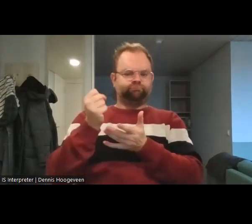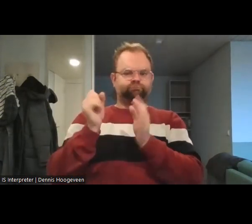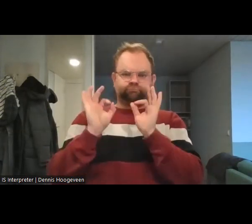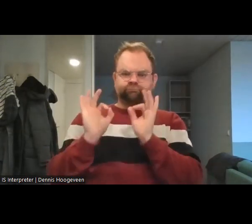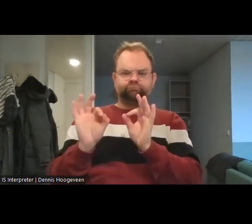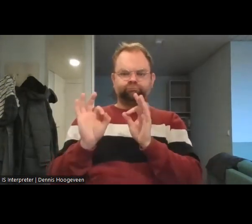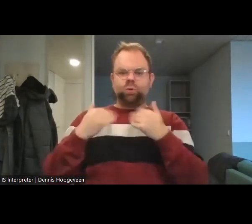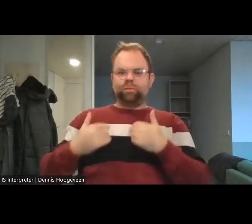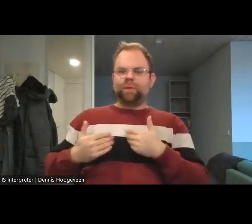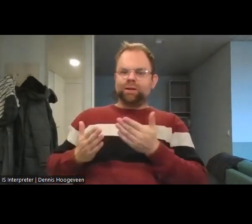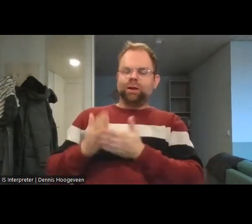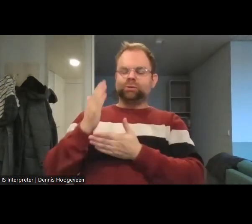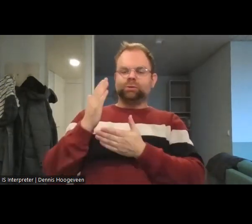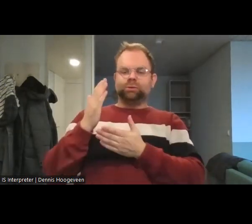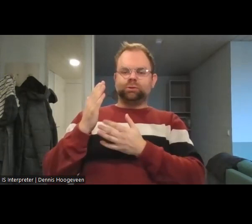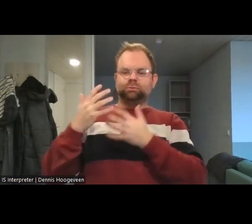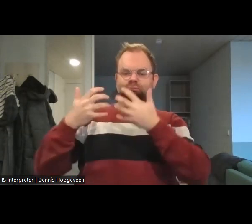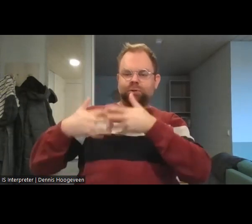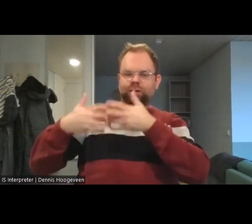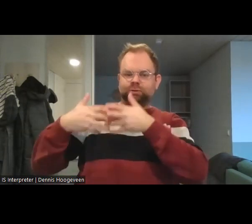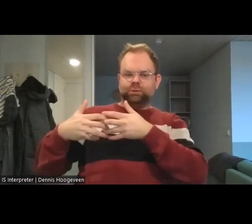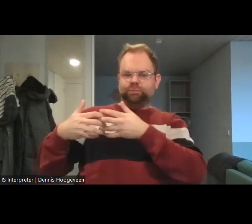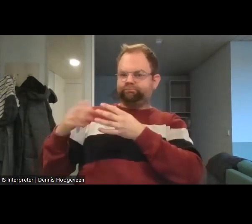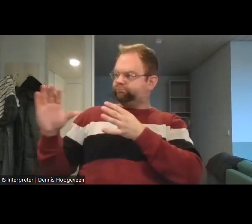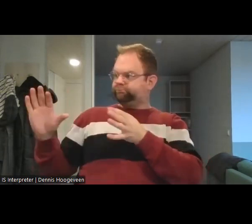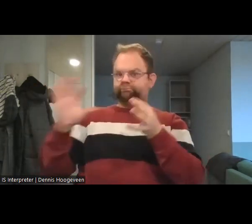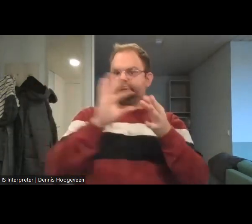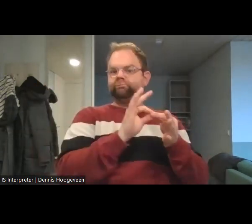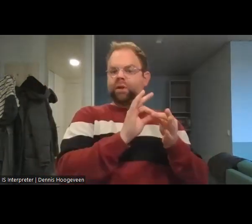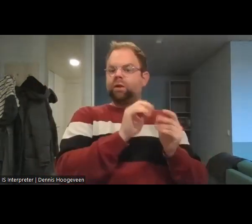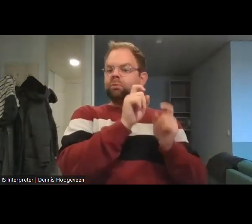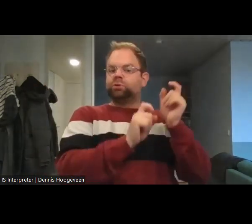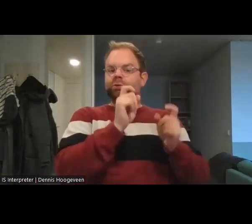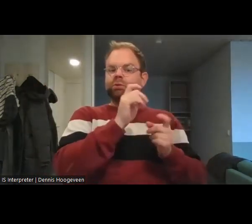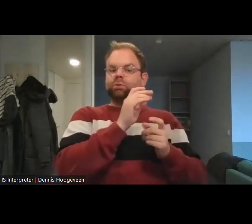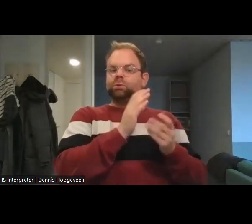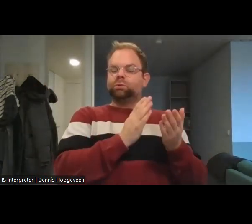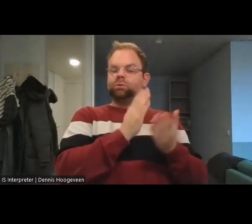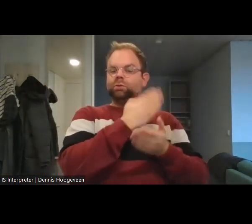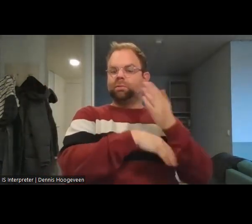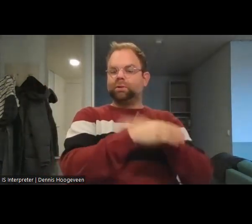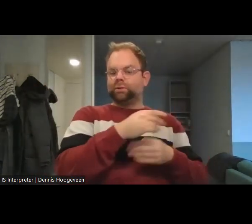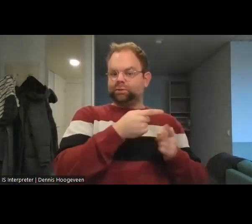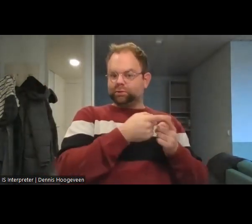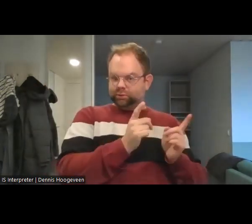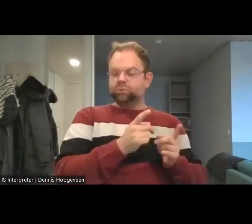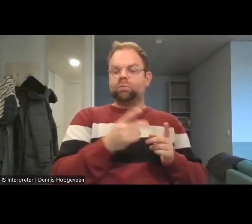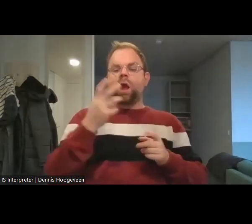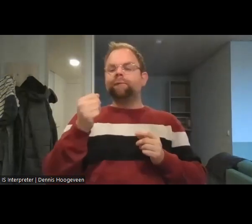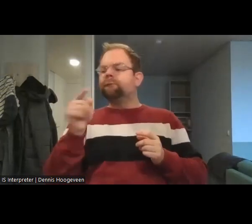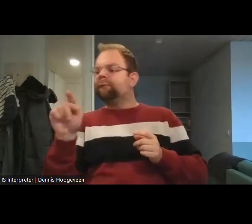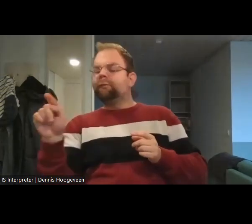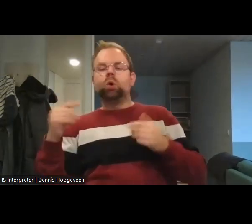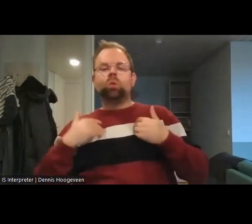treaty bodies, to leverage and information, even advance share